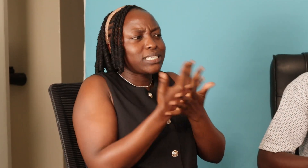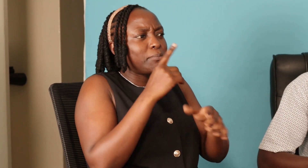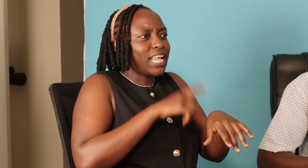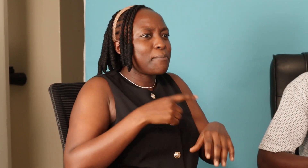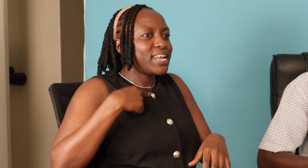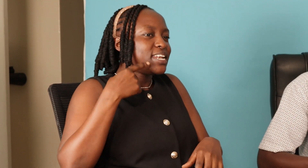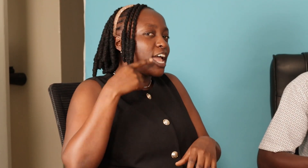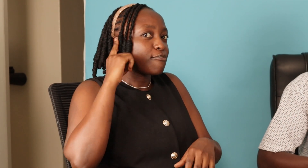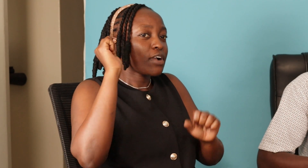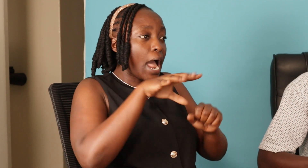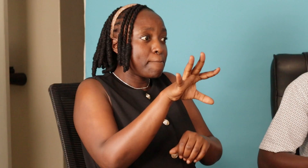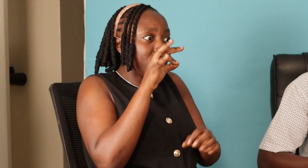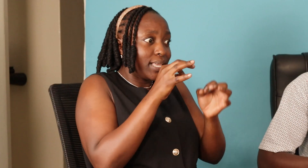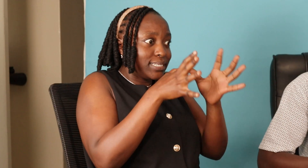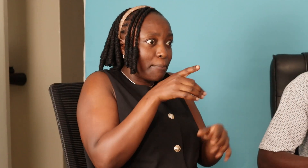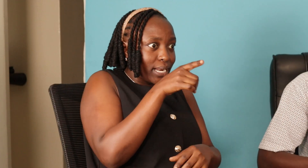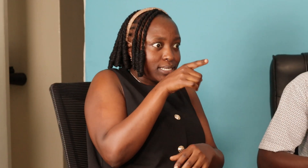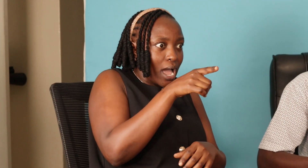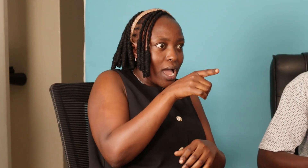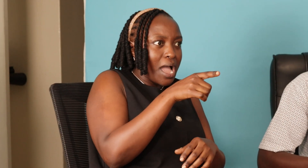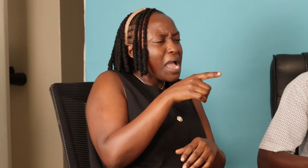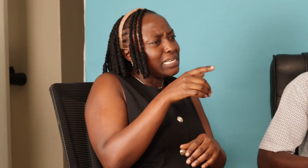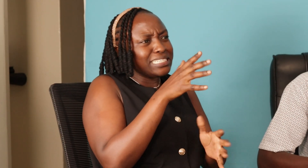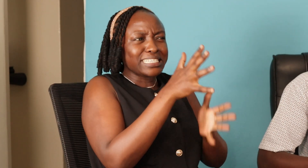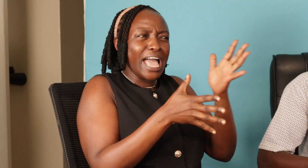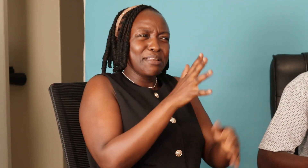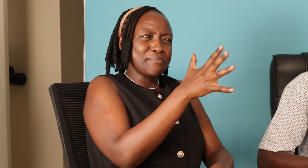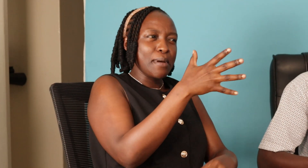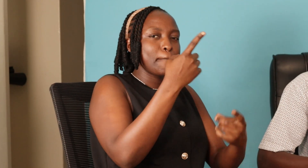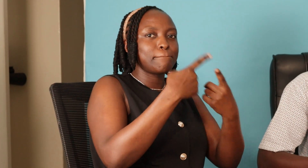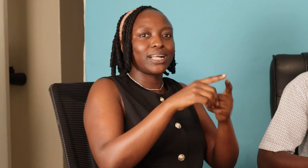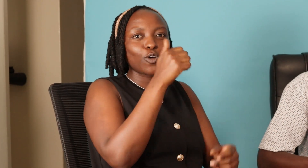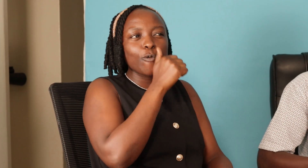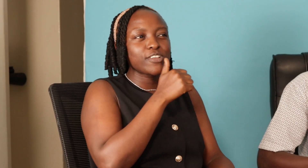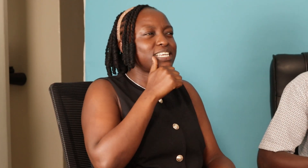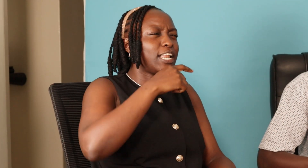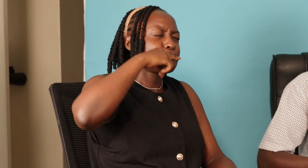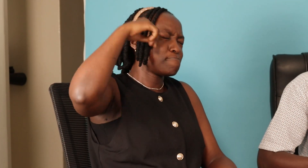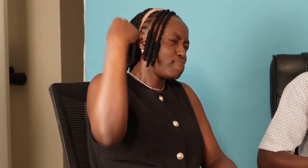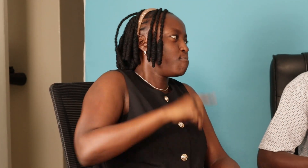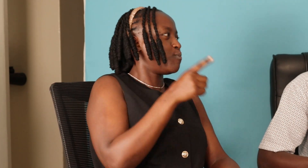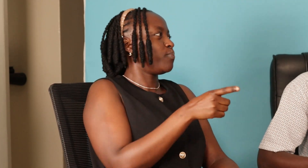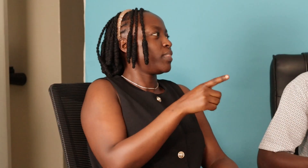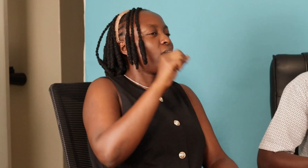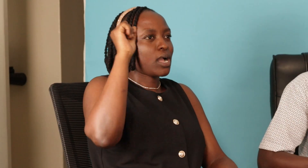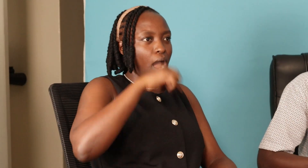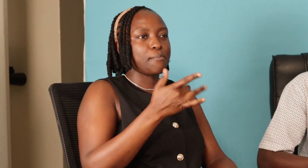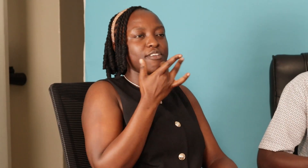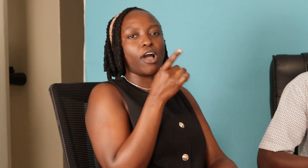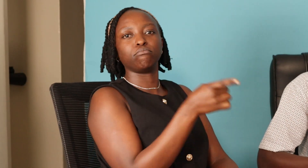issue in both psychology and interpretation. So if we have seen circumstances where deaf people would prefer a sign